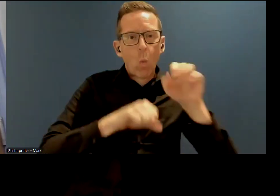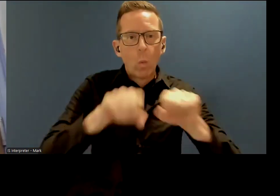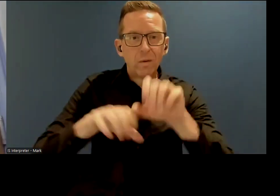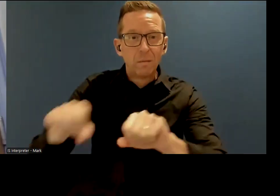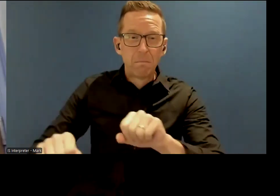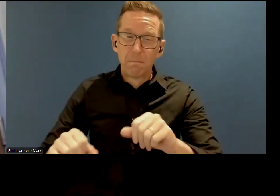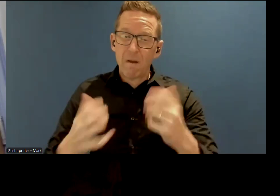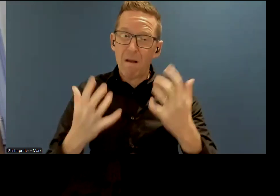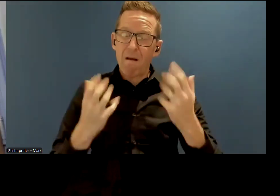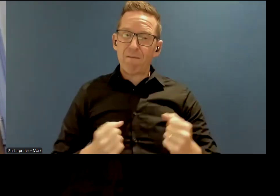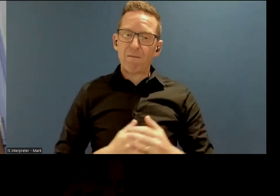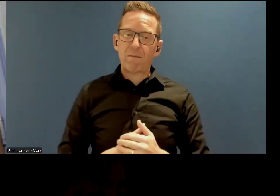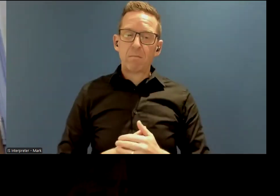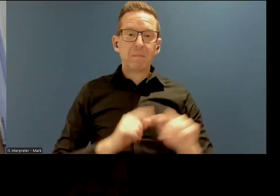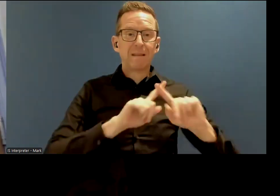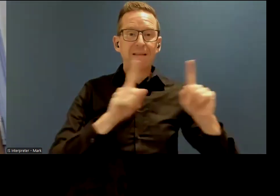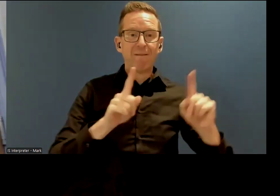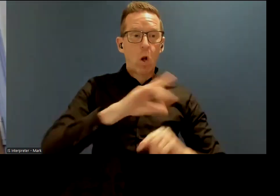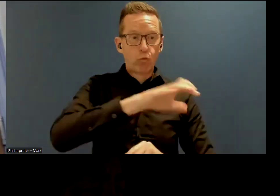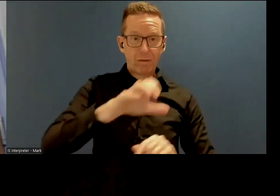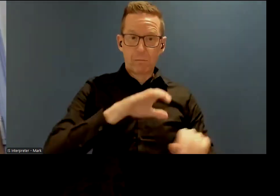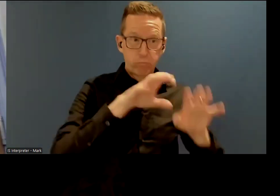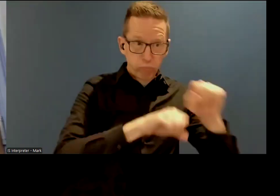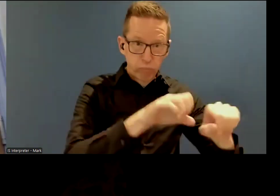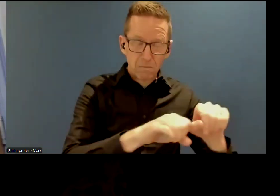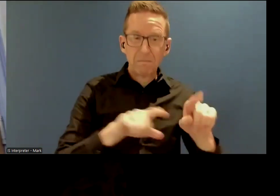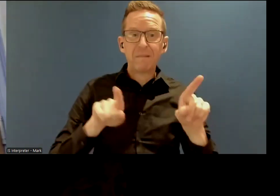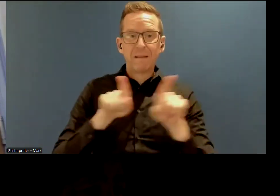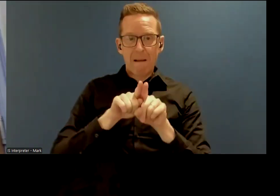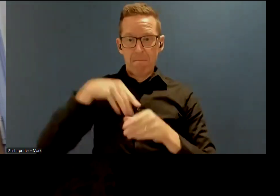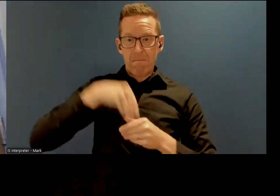countries that it colonialised, but within the UK as well.